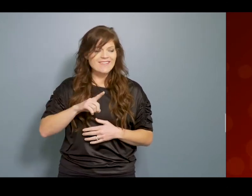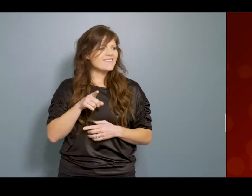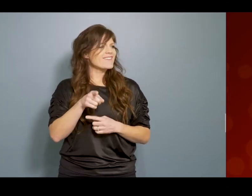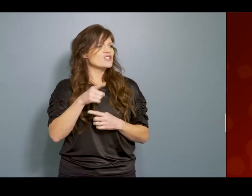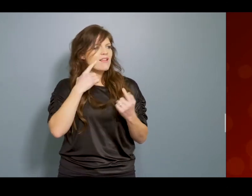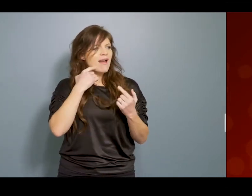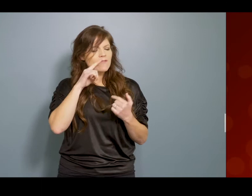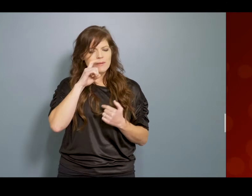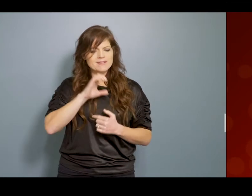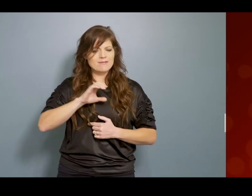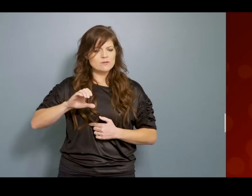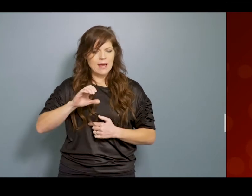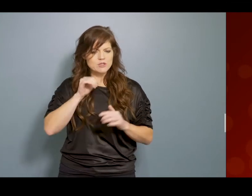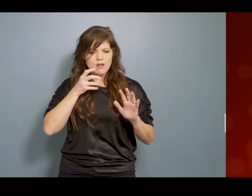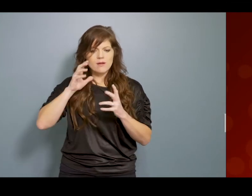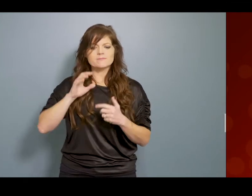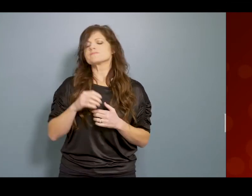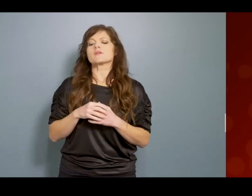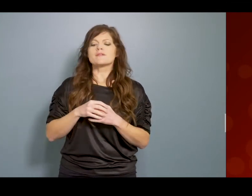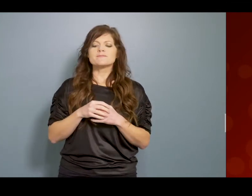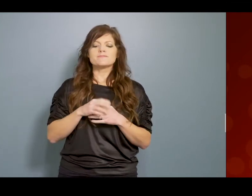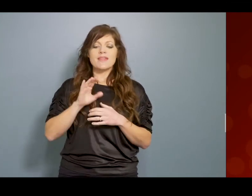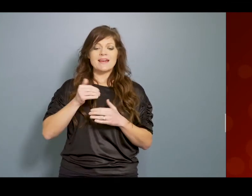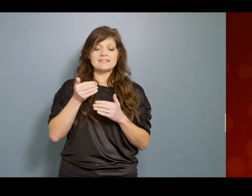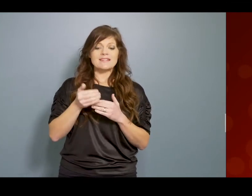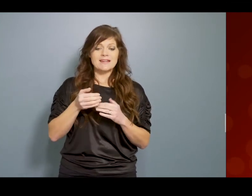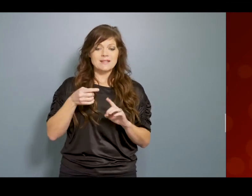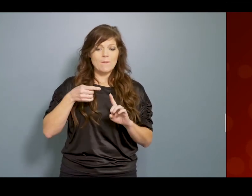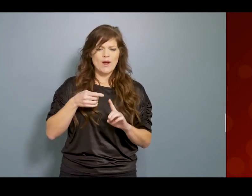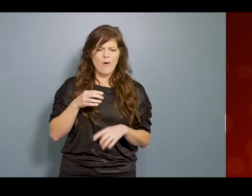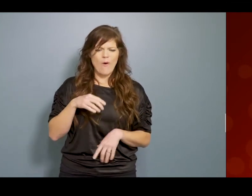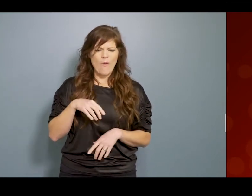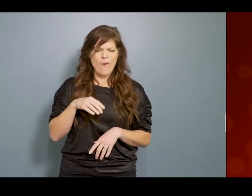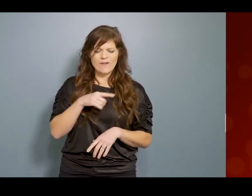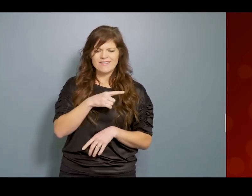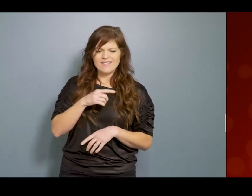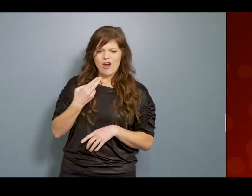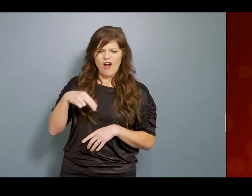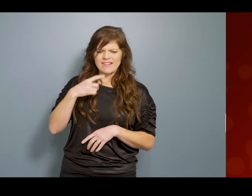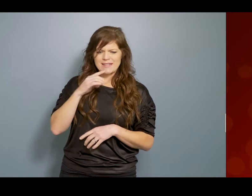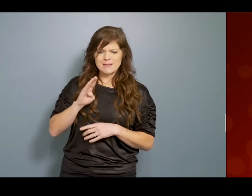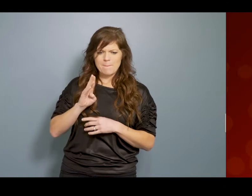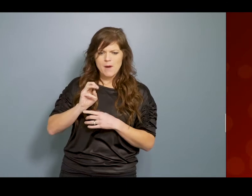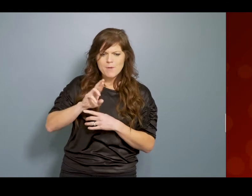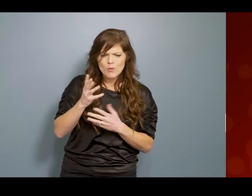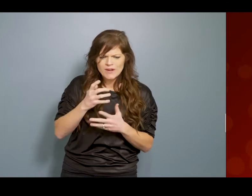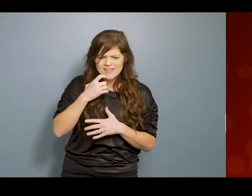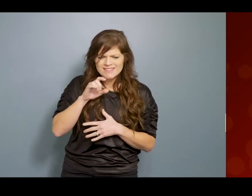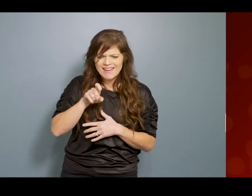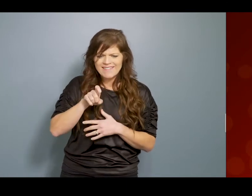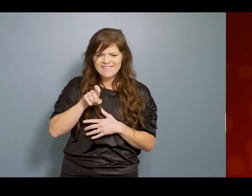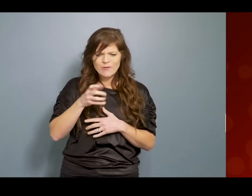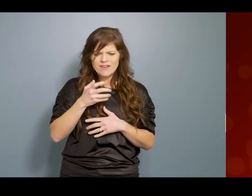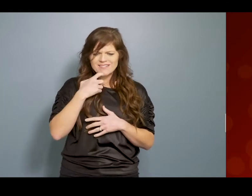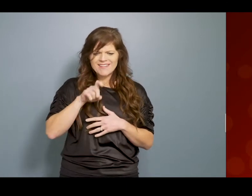our next, that is our next point on our journey, and we'll get there collectively. And I think that we